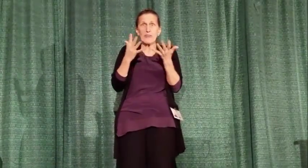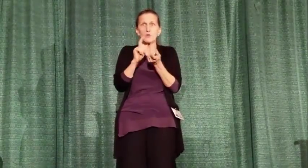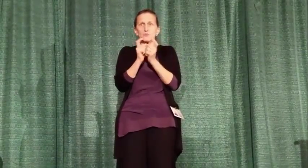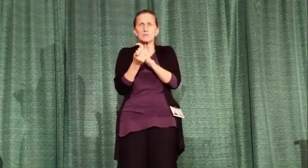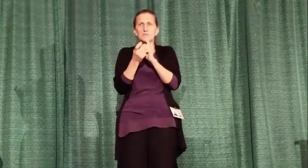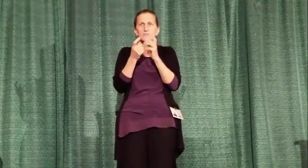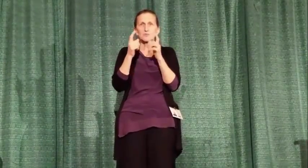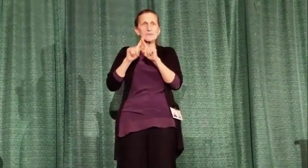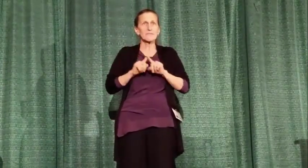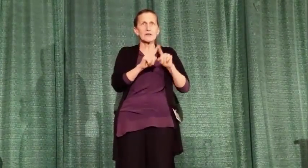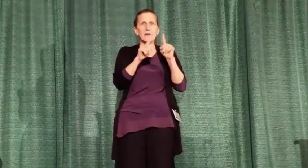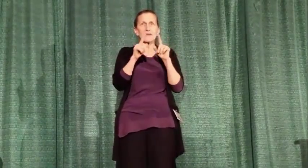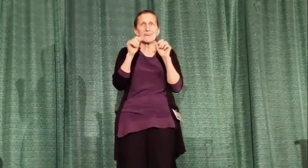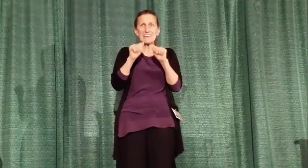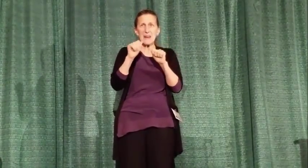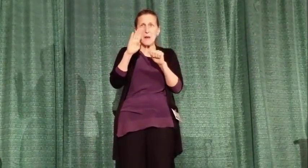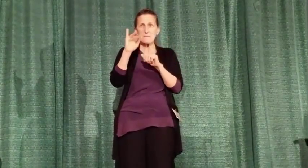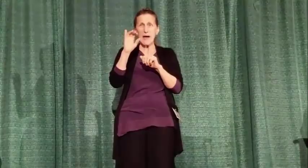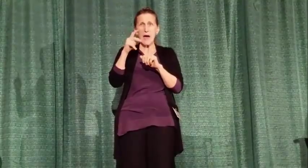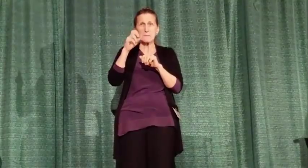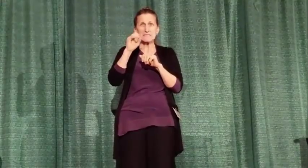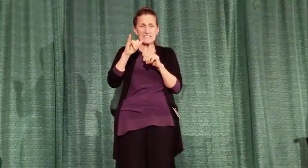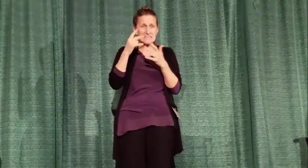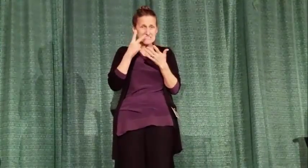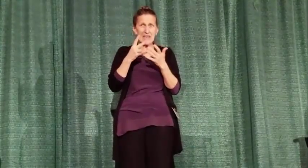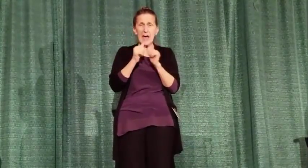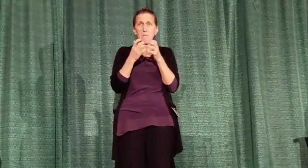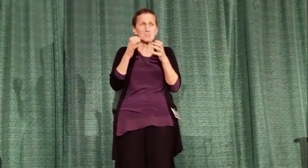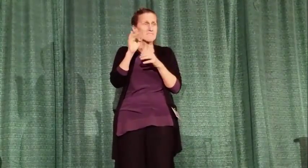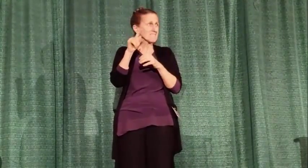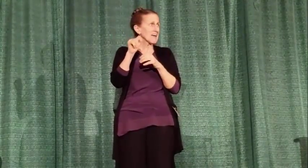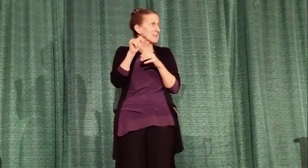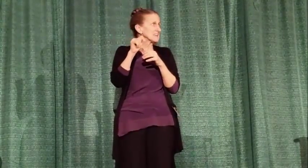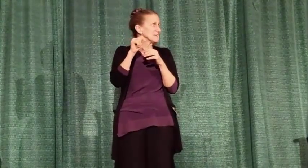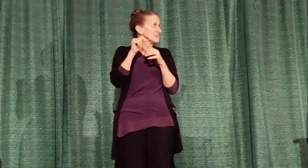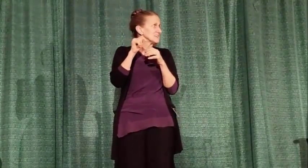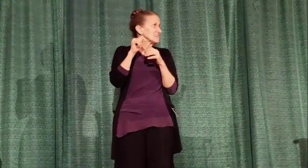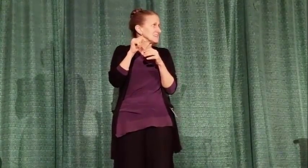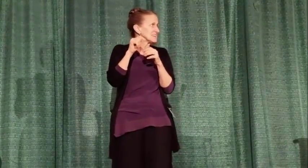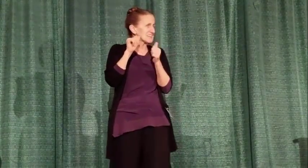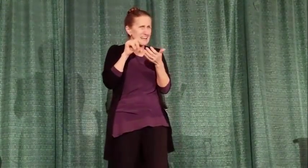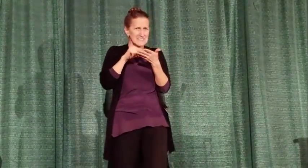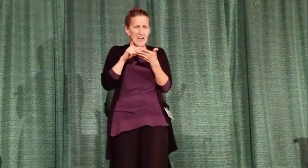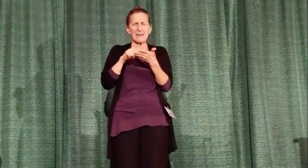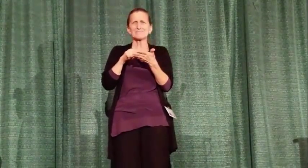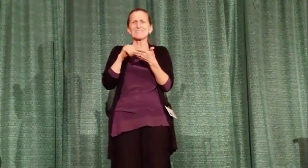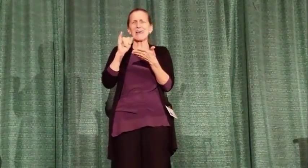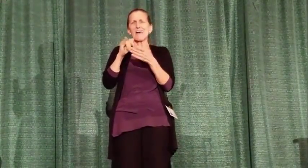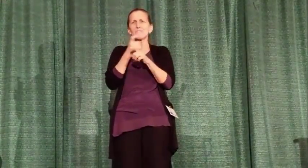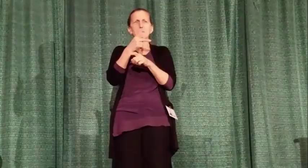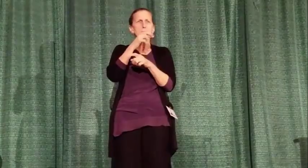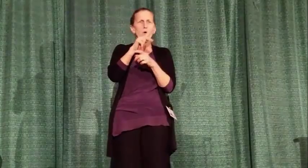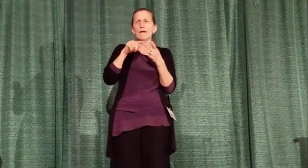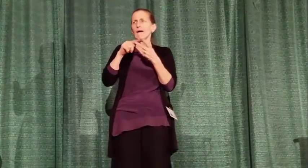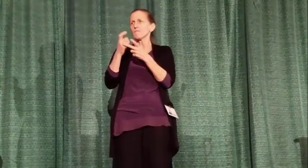different compounds. You can do a biopsy of your waste and all the fat hanging down. You can say, you could look under the electron microscope. Oh, that was pork fat. Oh, that was olive